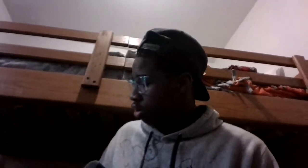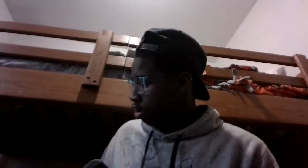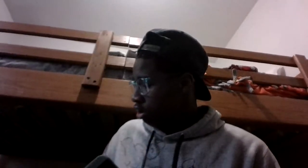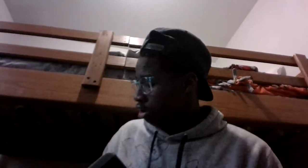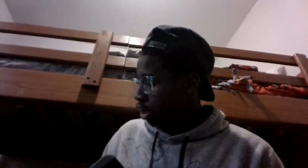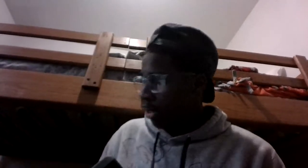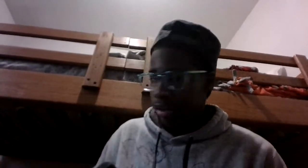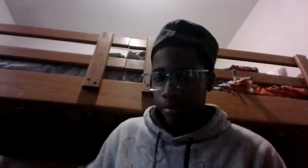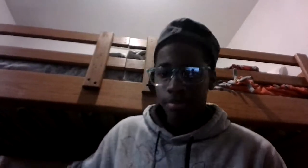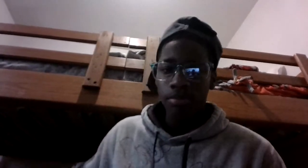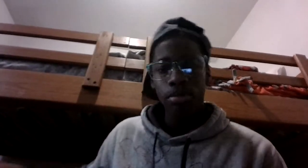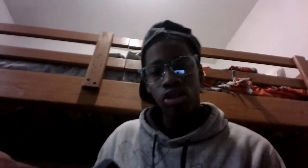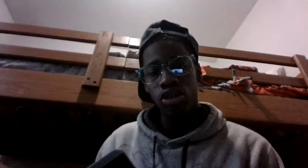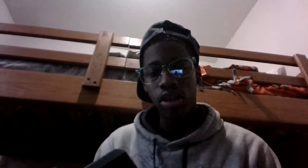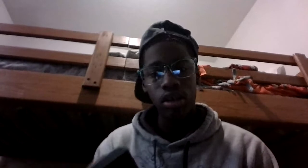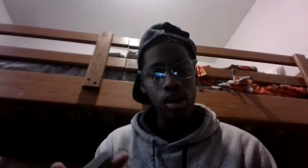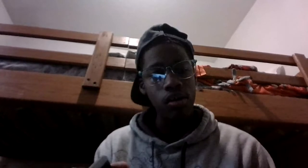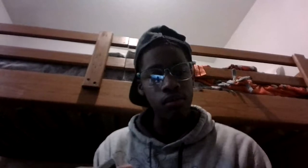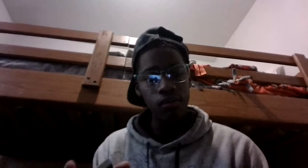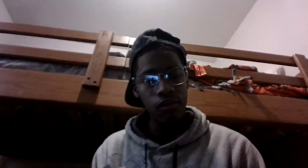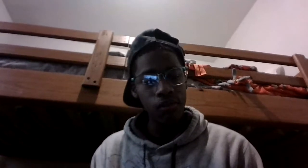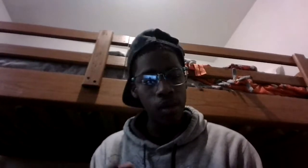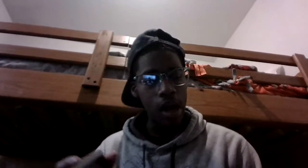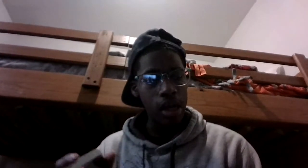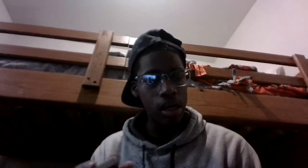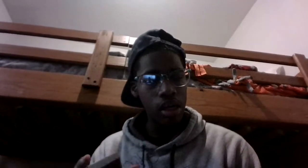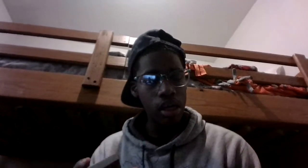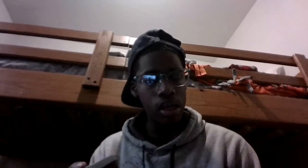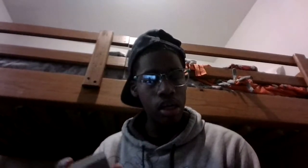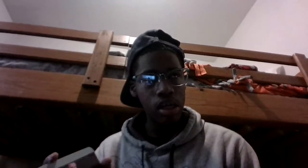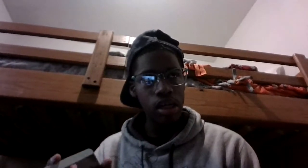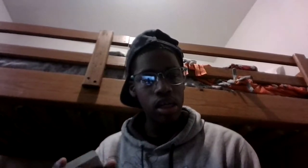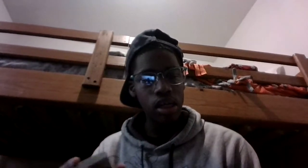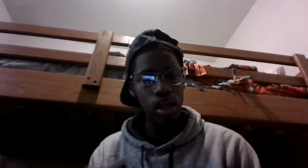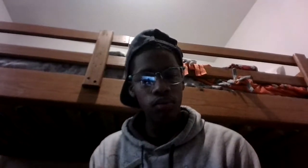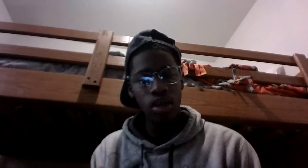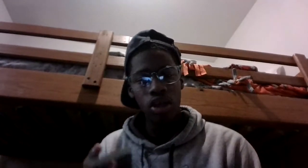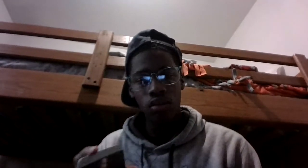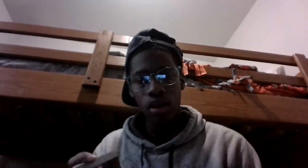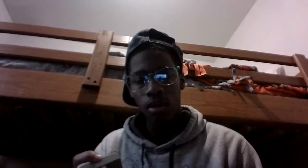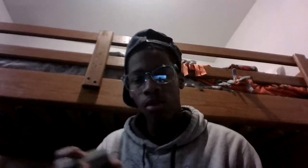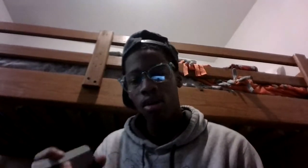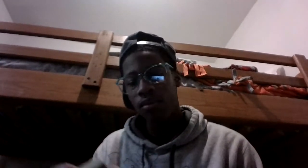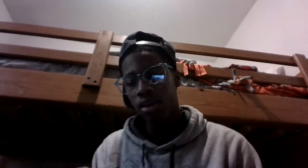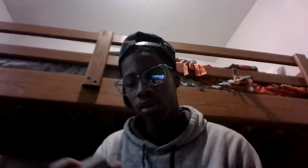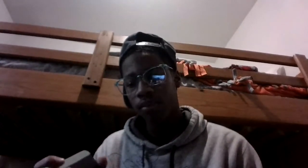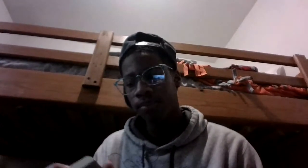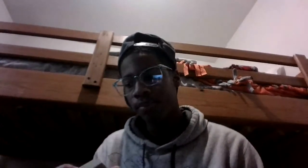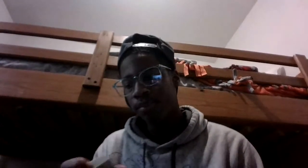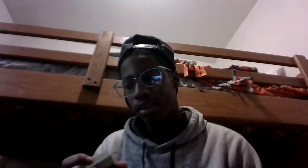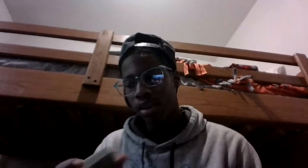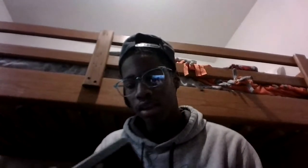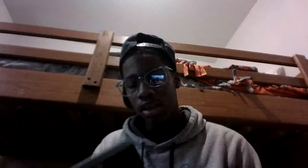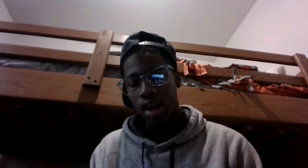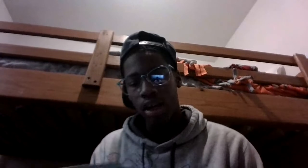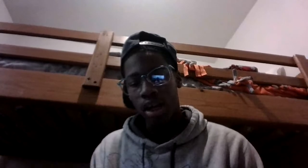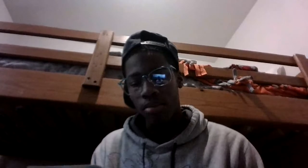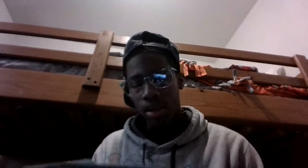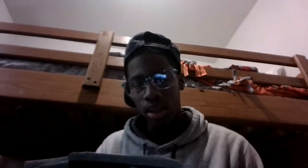I am partially deaf in my left ear and I'm out of hearing I got medicine